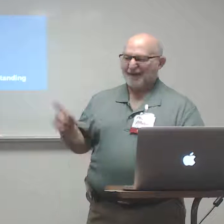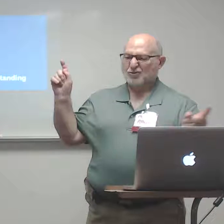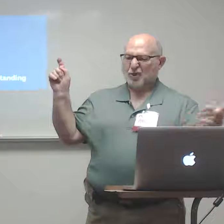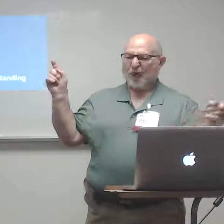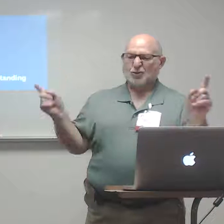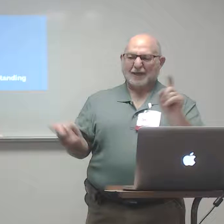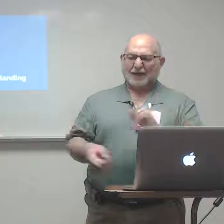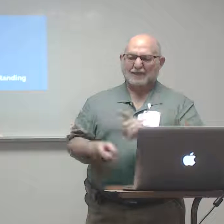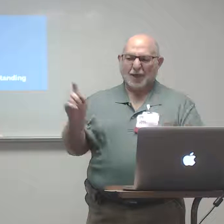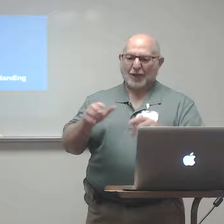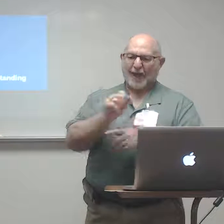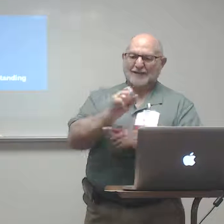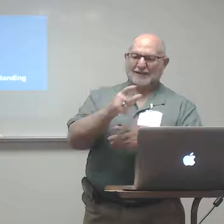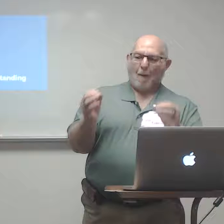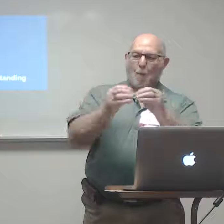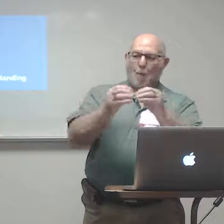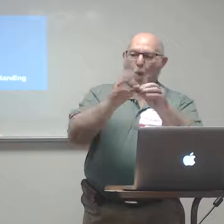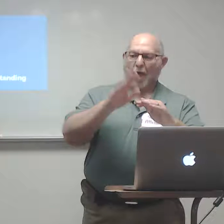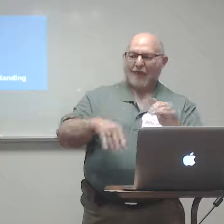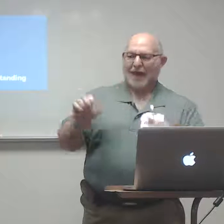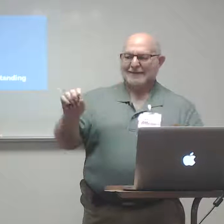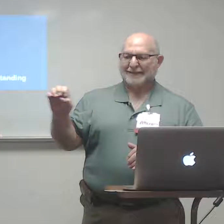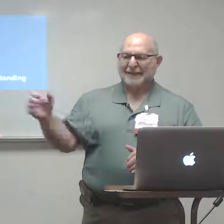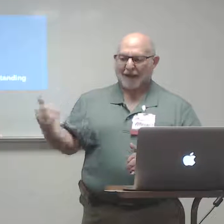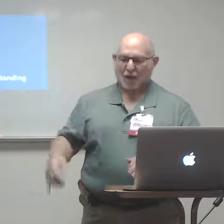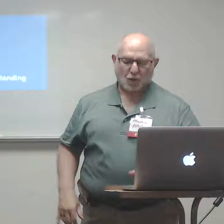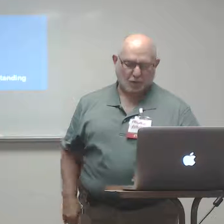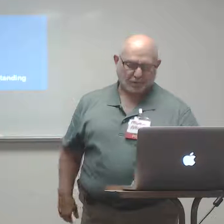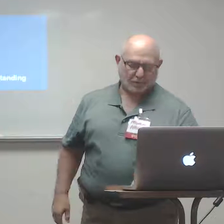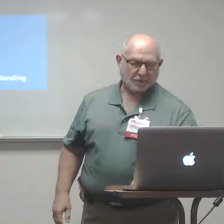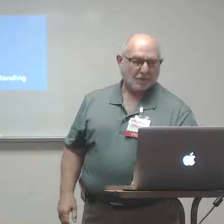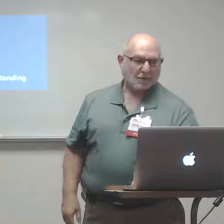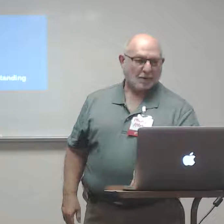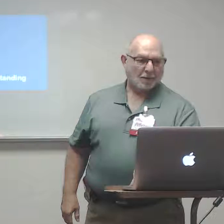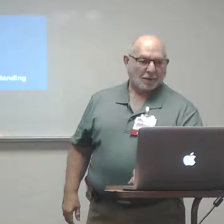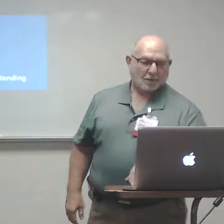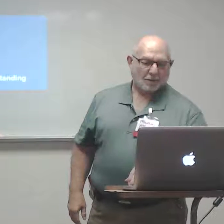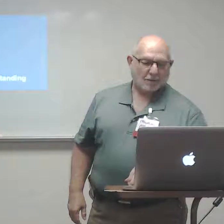It's changing AFL more than SE now. Good.